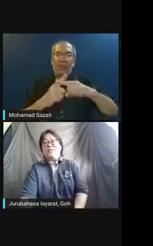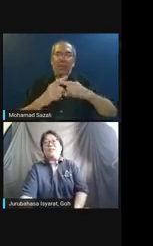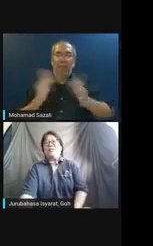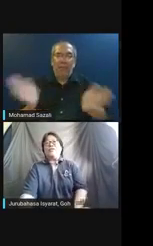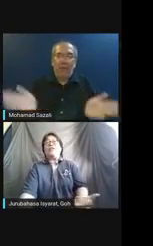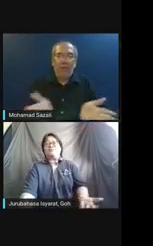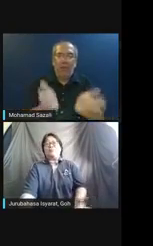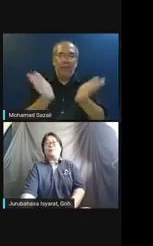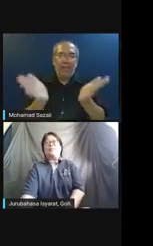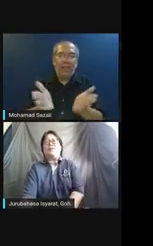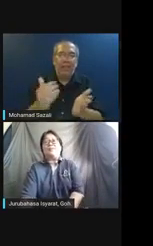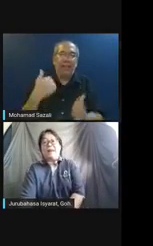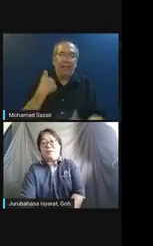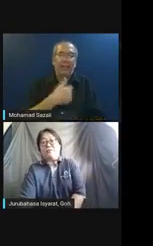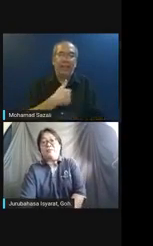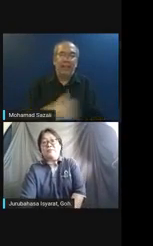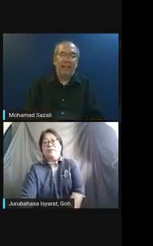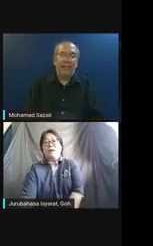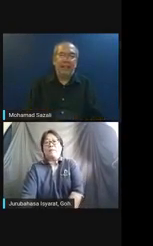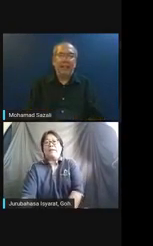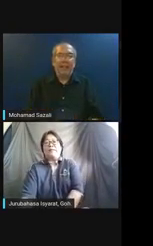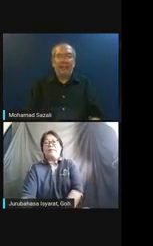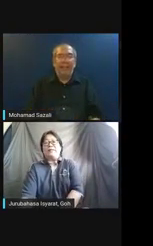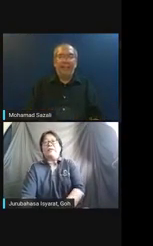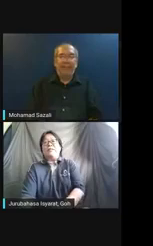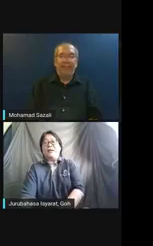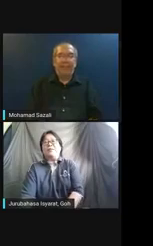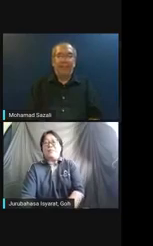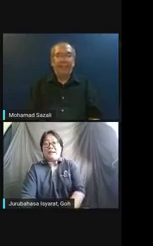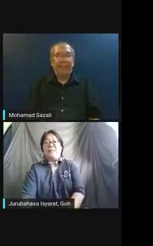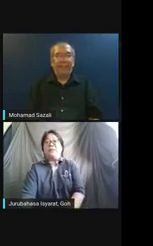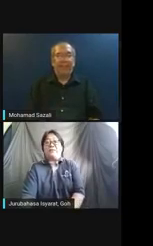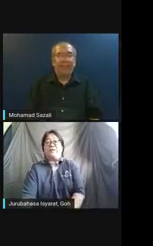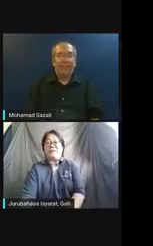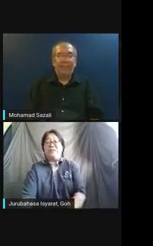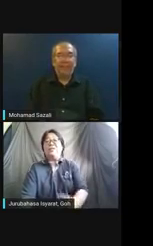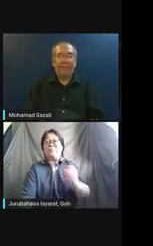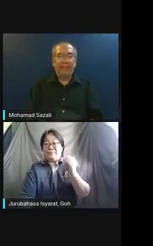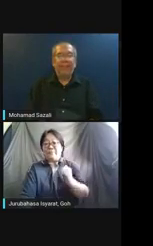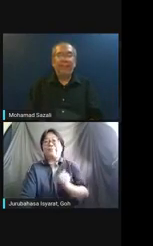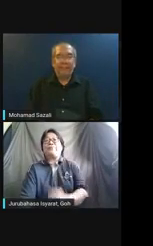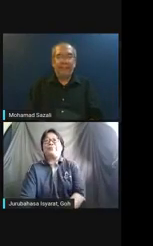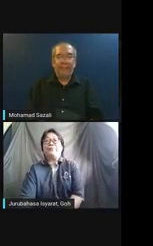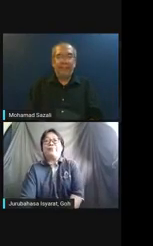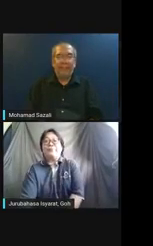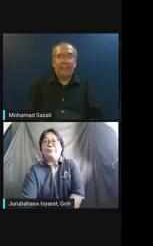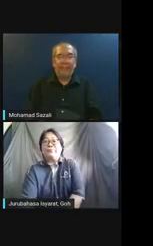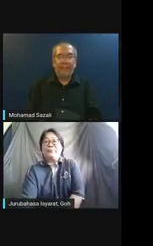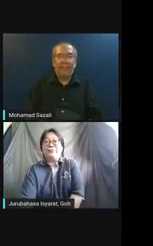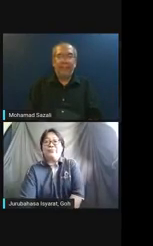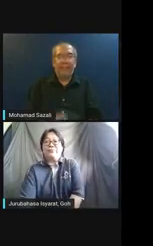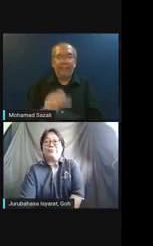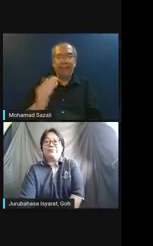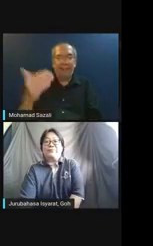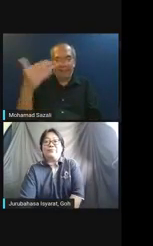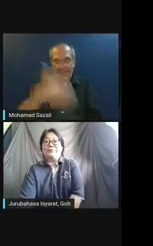teaching, we shall not put someone down by giving them negative connotation.